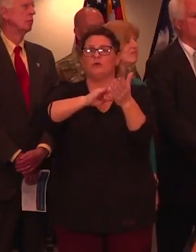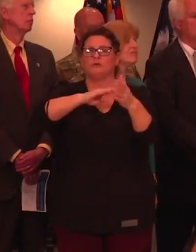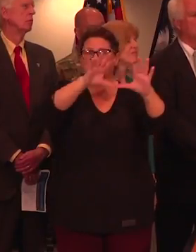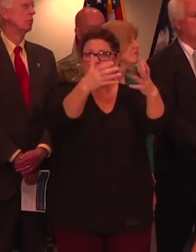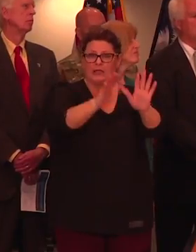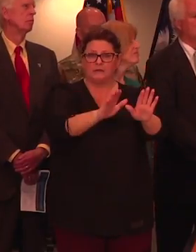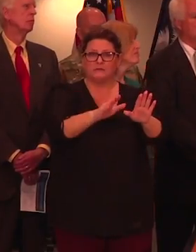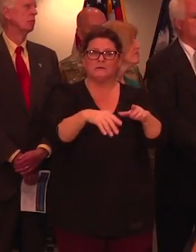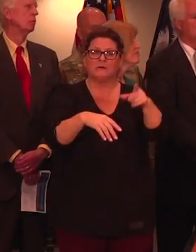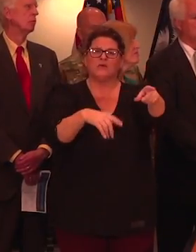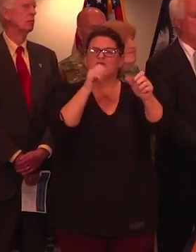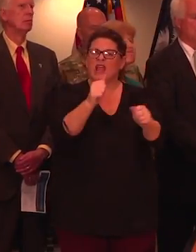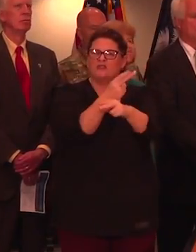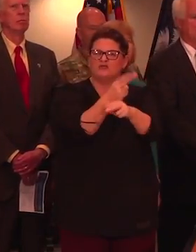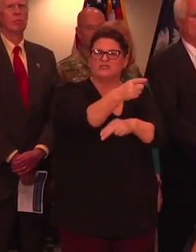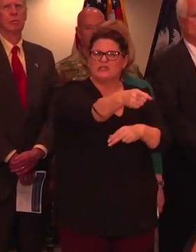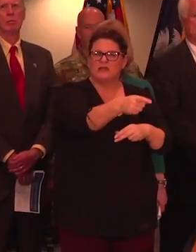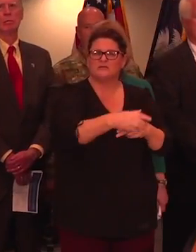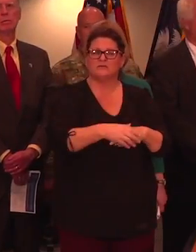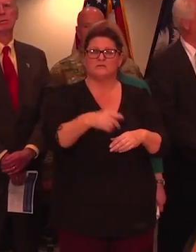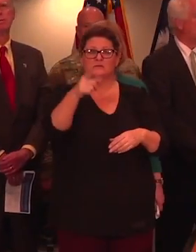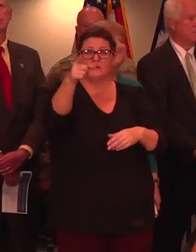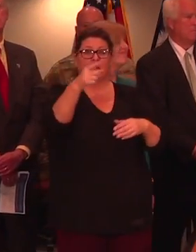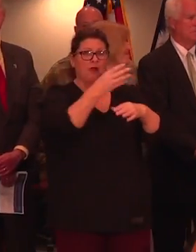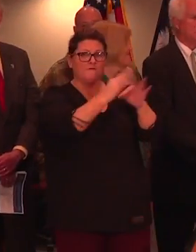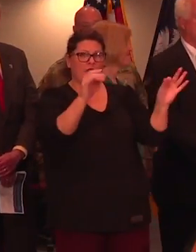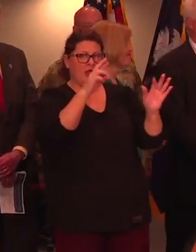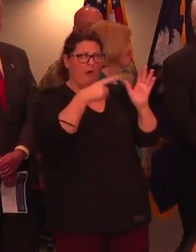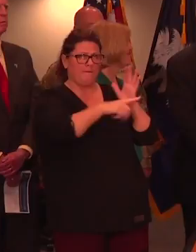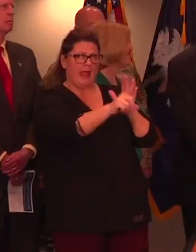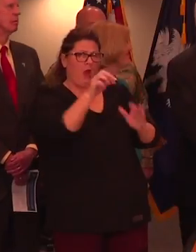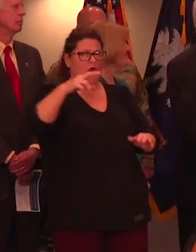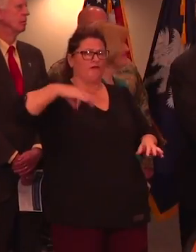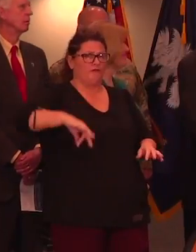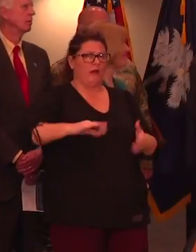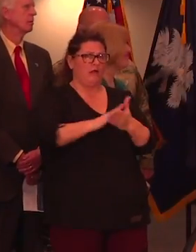training and they could be used. Would they be paid, or would this be like college credit?